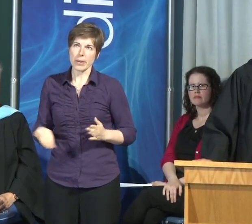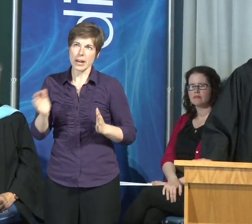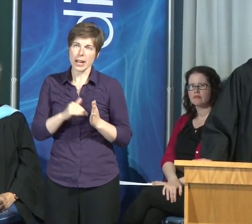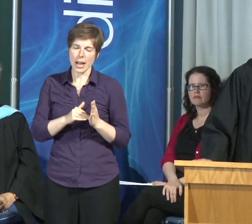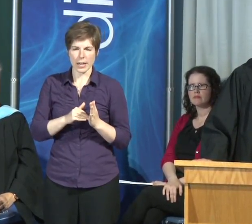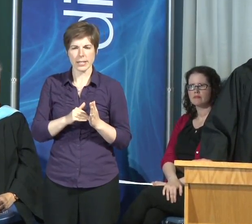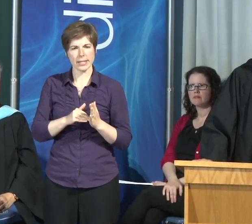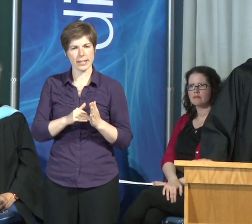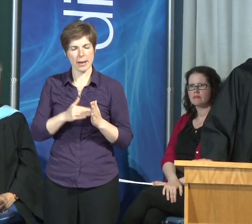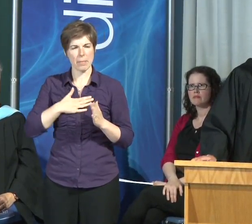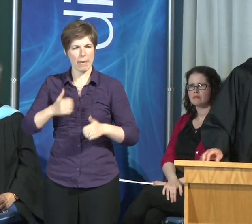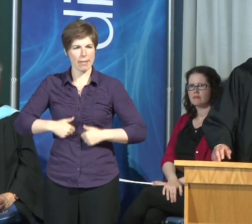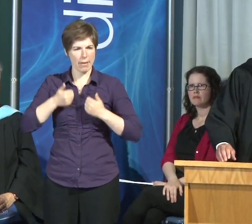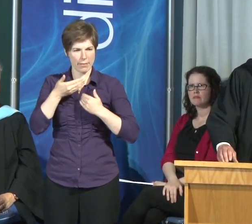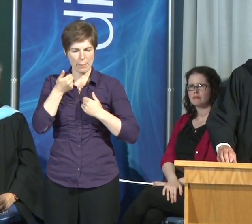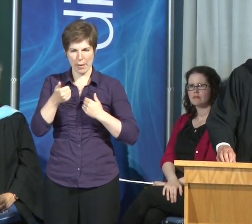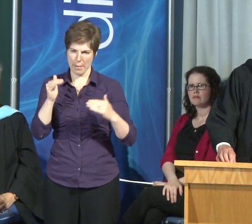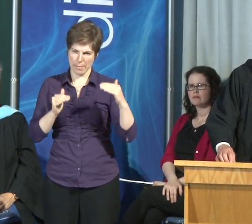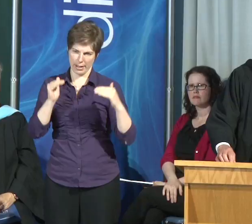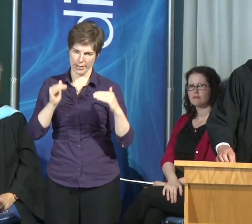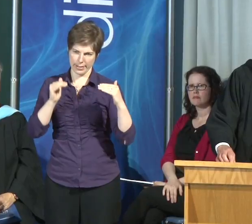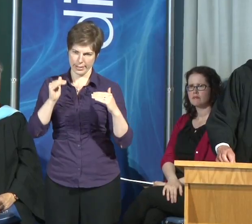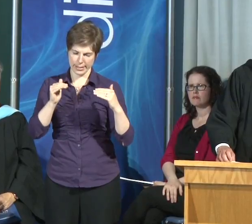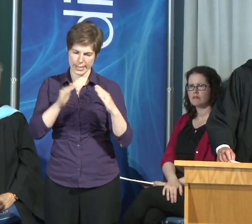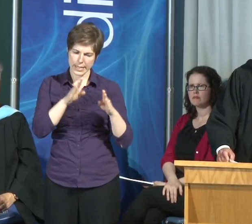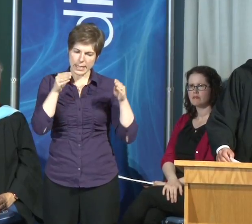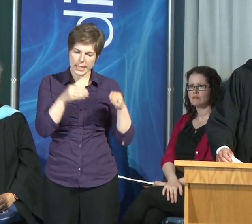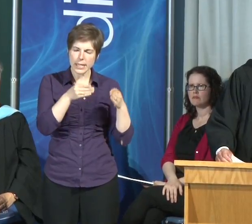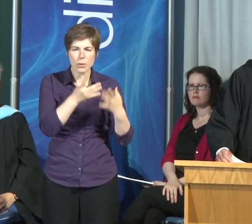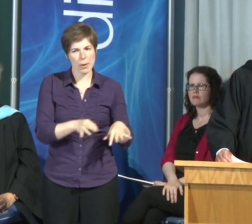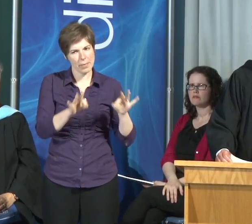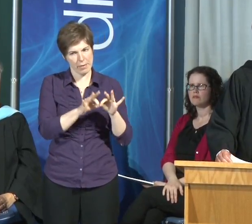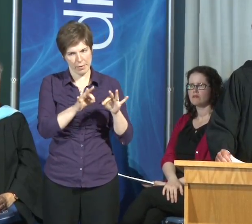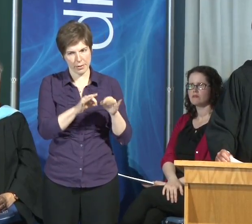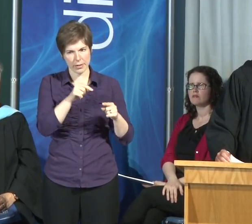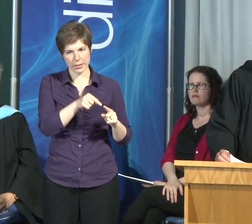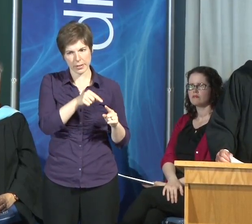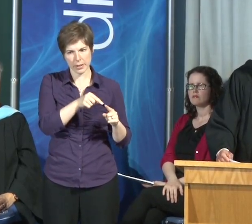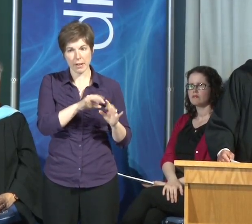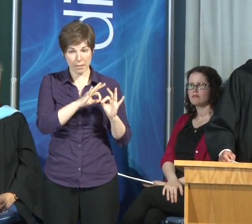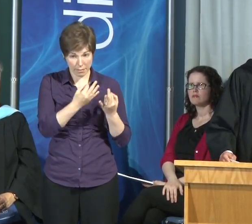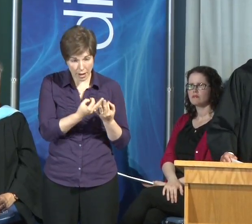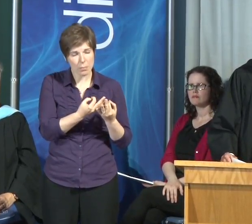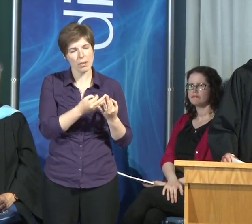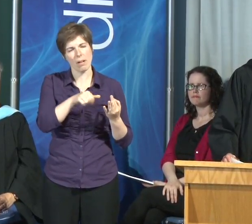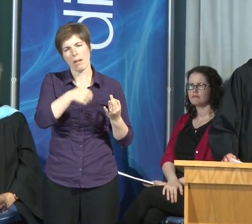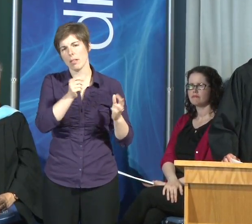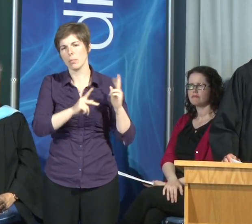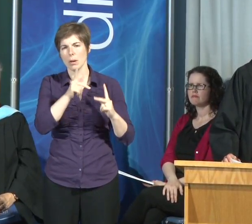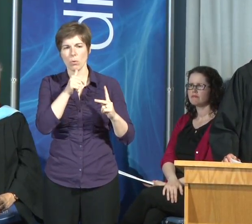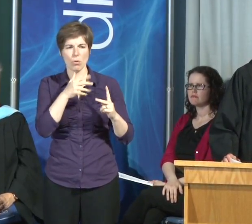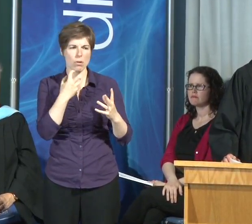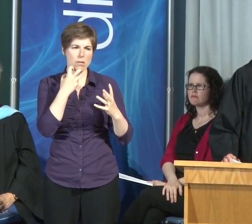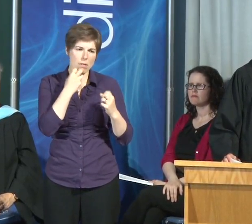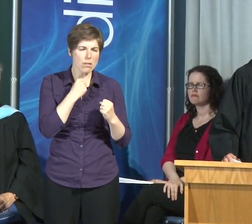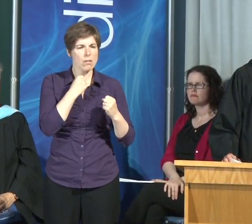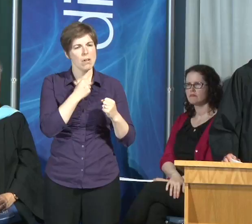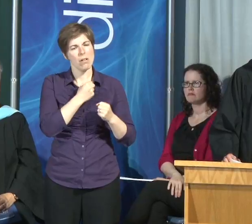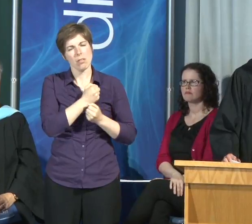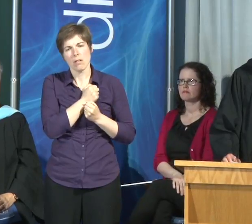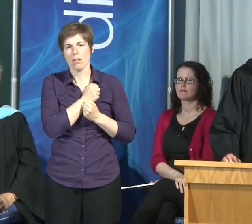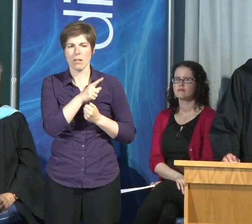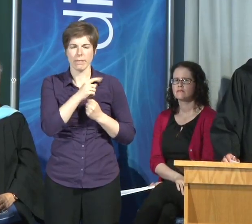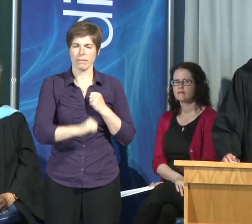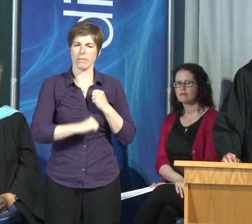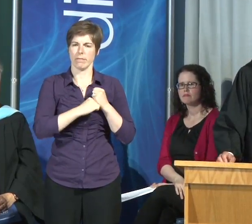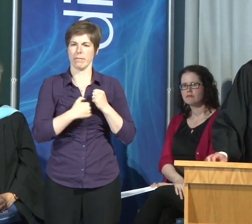by focusing more on what truly matters, my family and other loved ones who have supported me in my